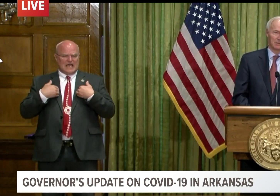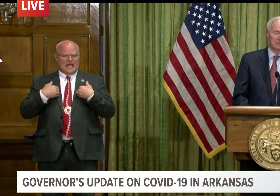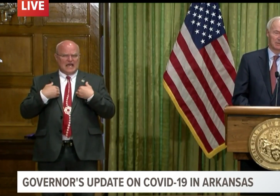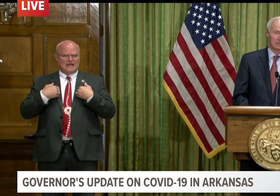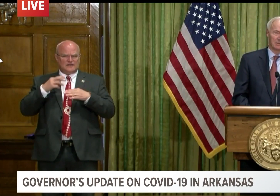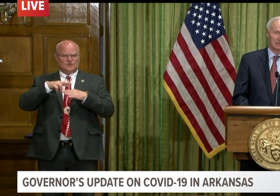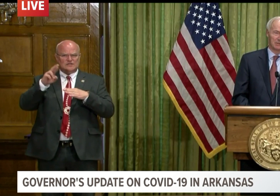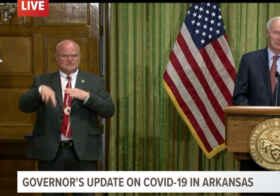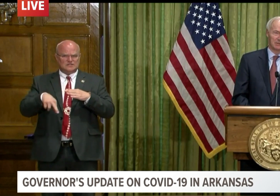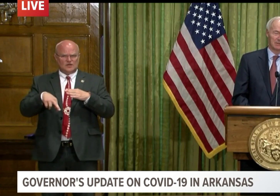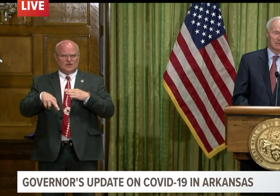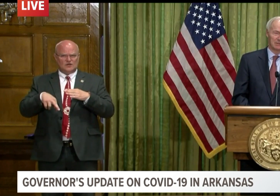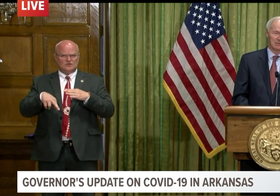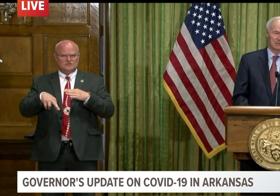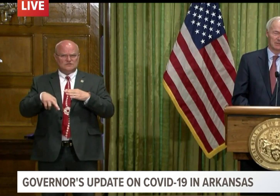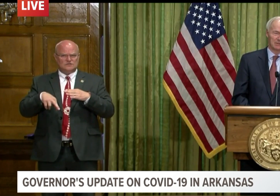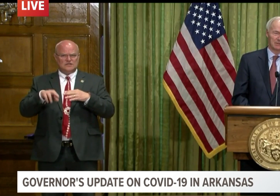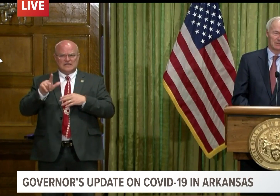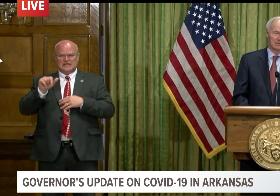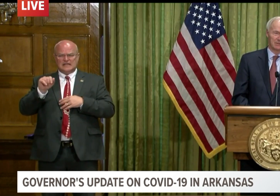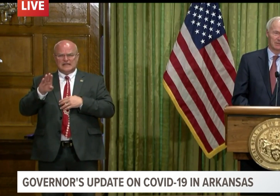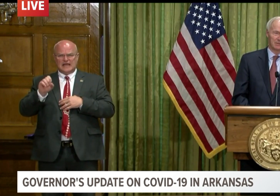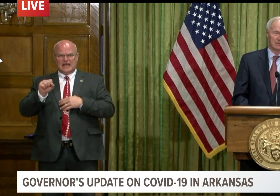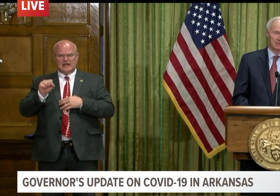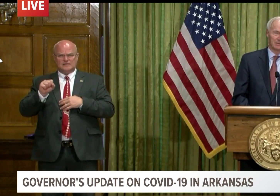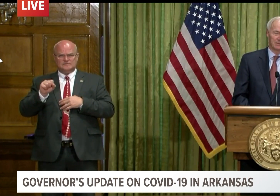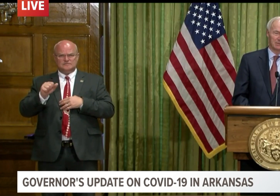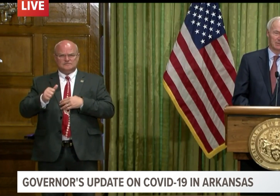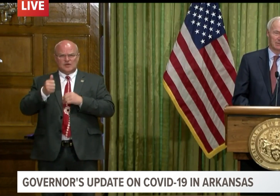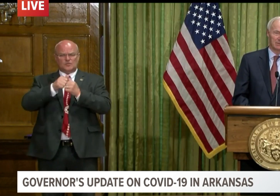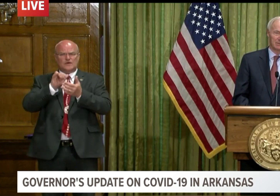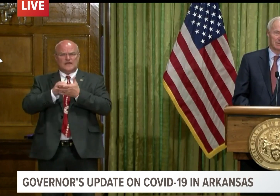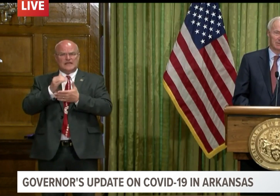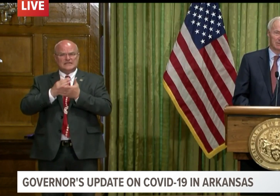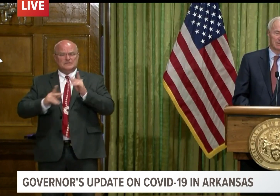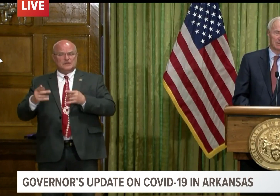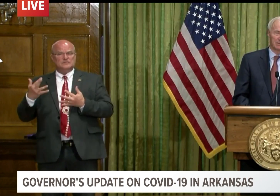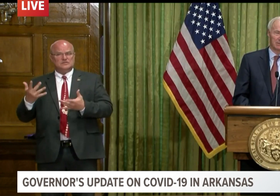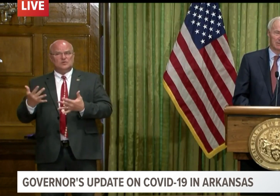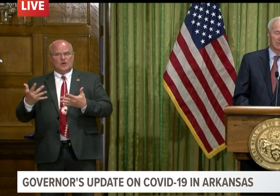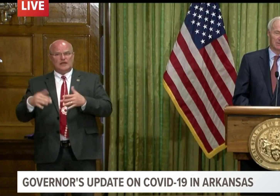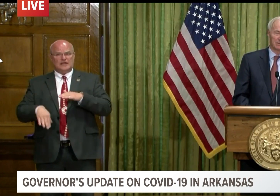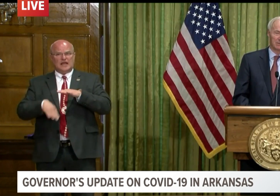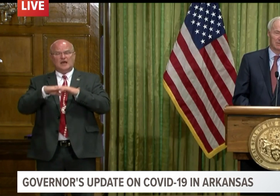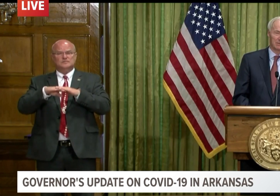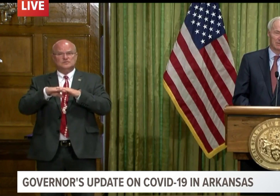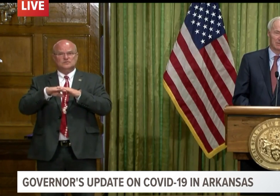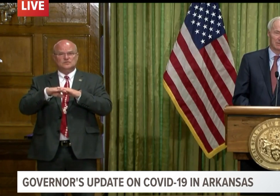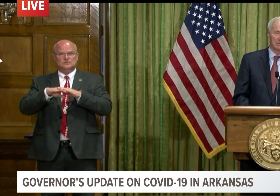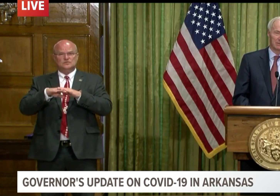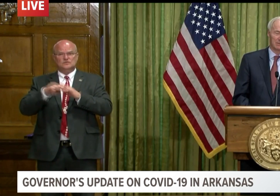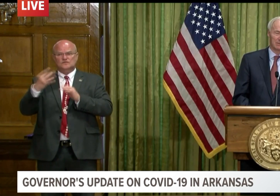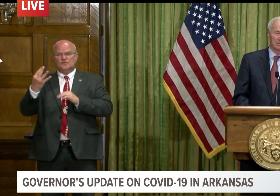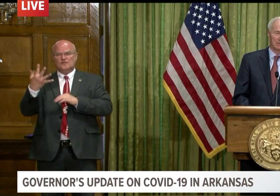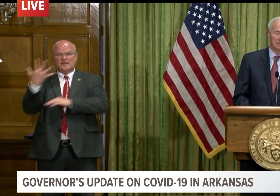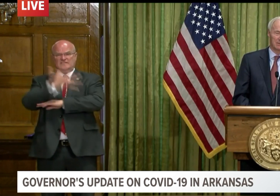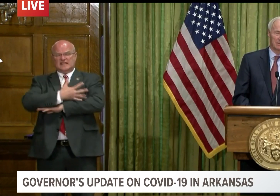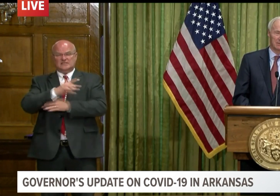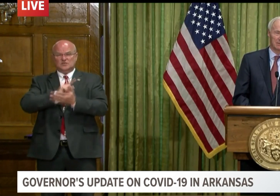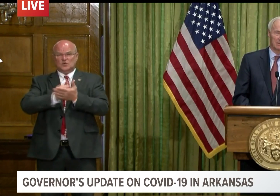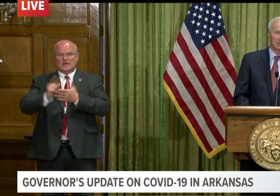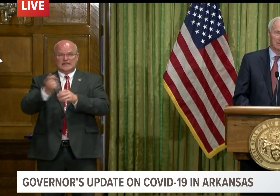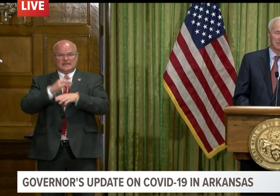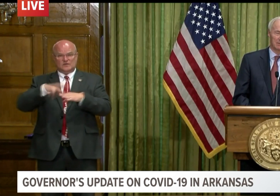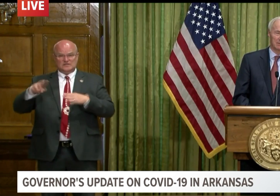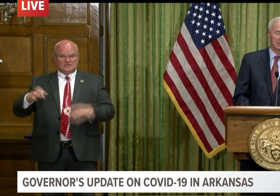the results, the labs been able to keep up with it? Because there are some people who are waiting up to 4 or 5 days or even a week